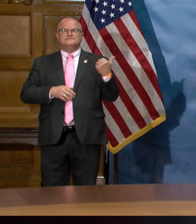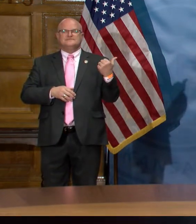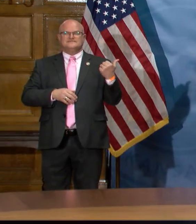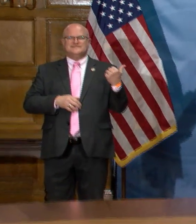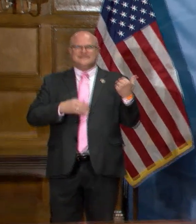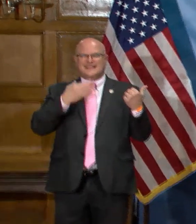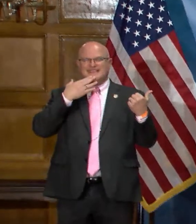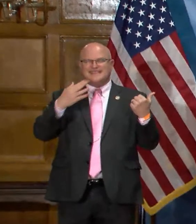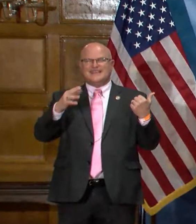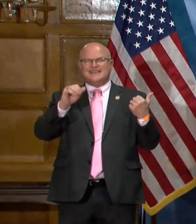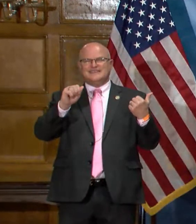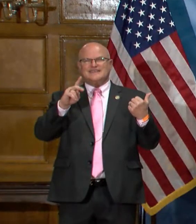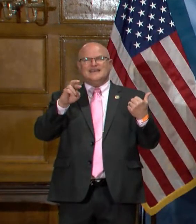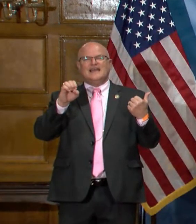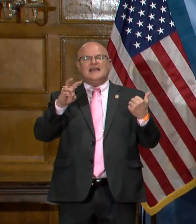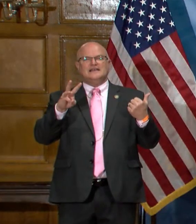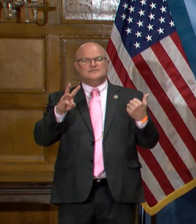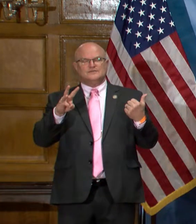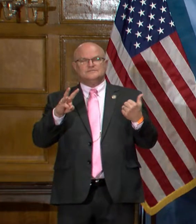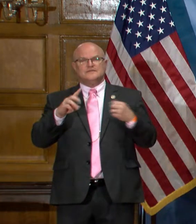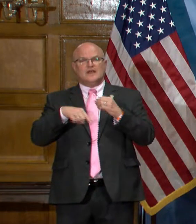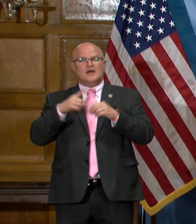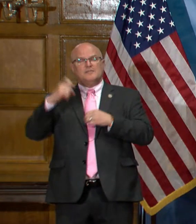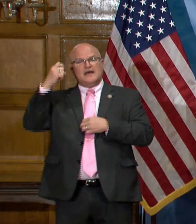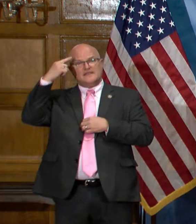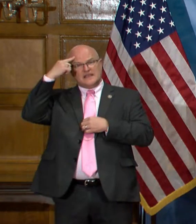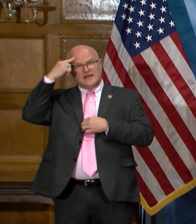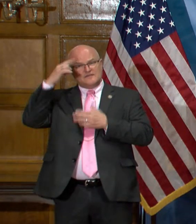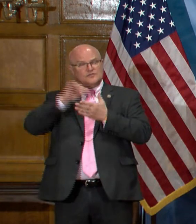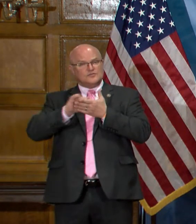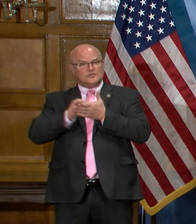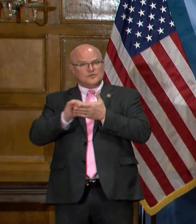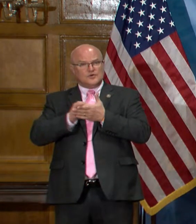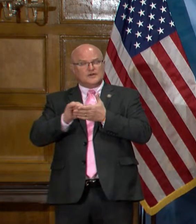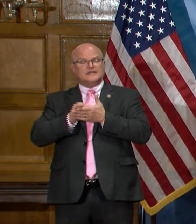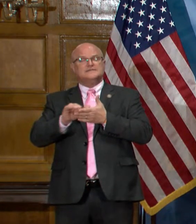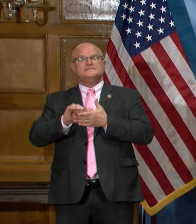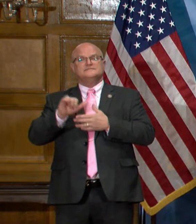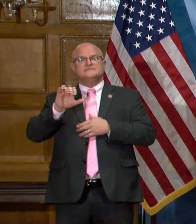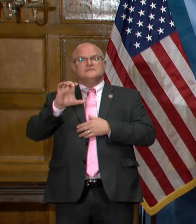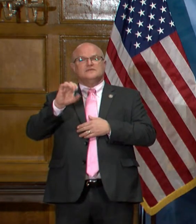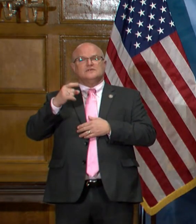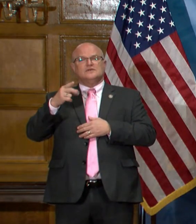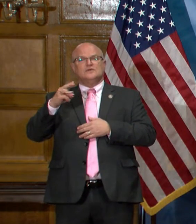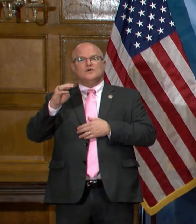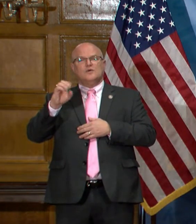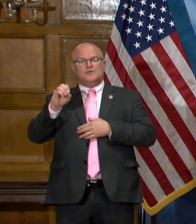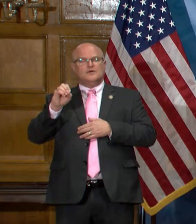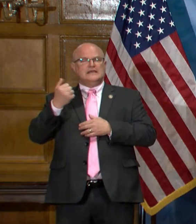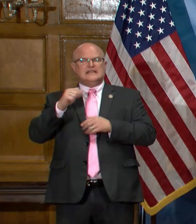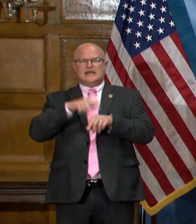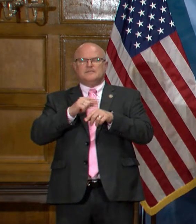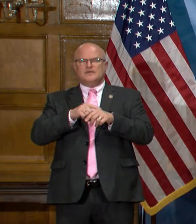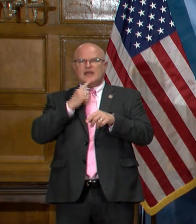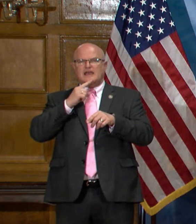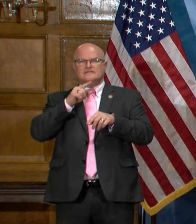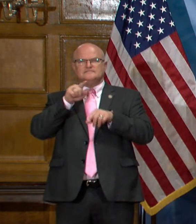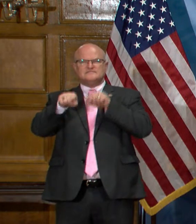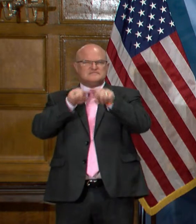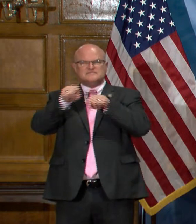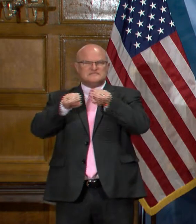them. Thank you, Andrew. And in reference to Governor Cuomo, anytime you have allegations that are